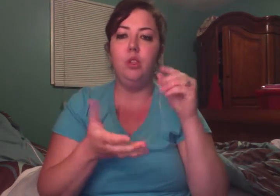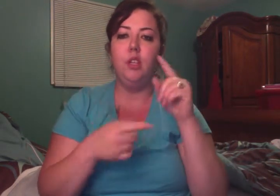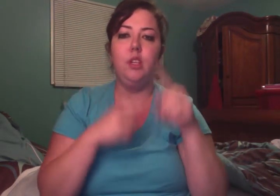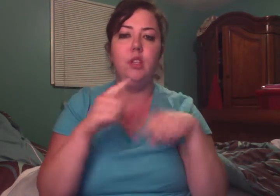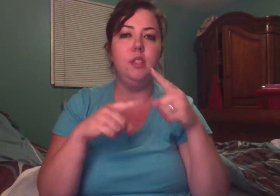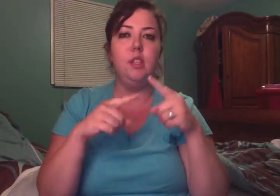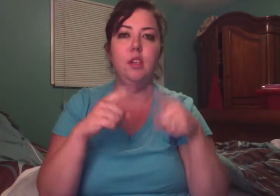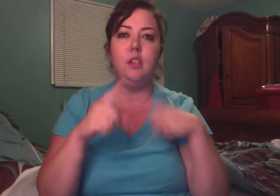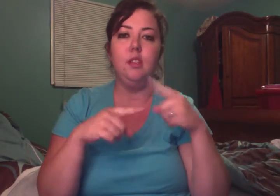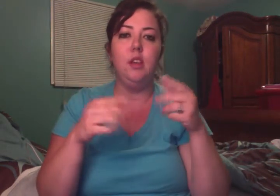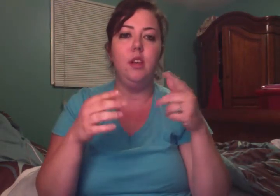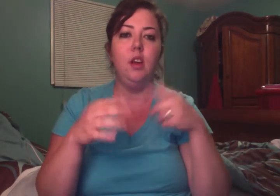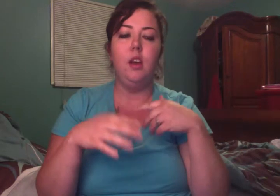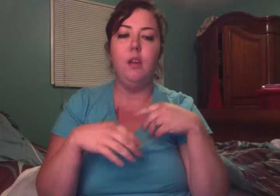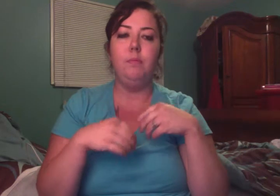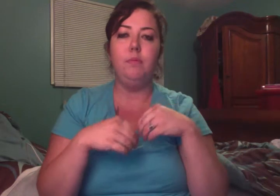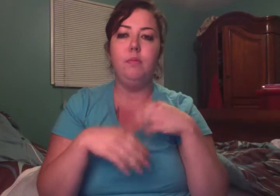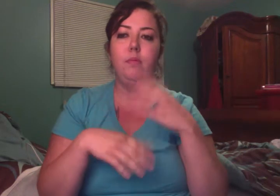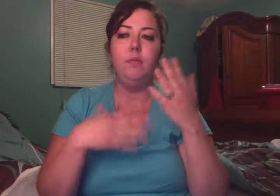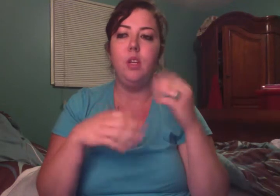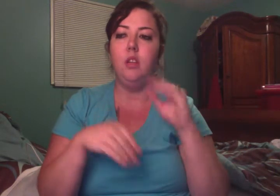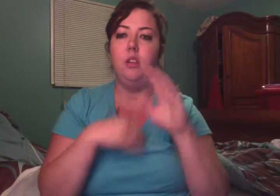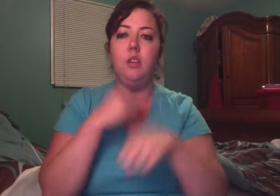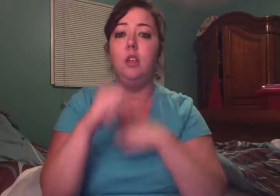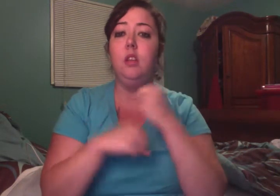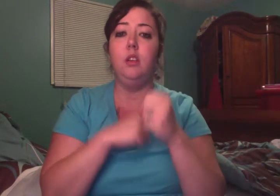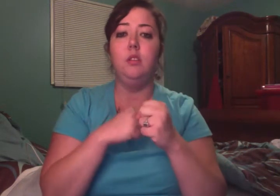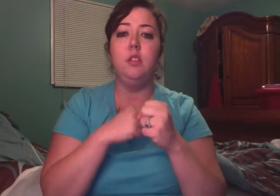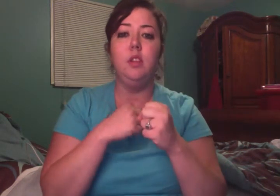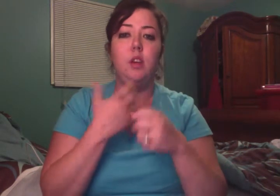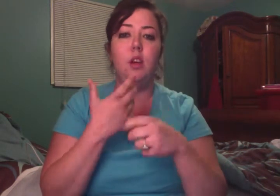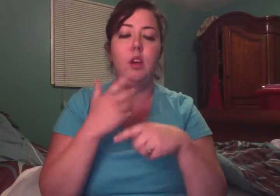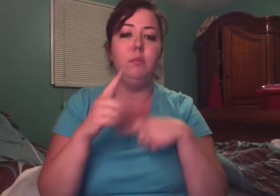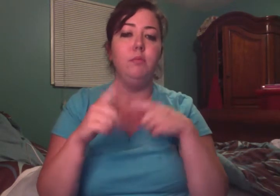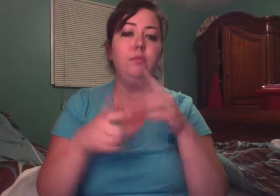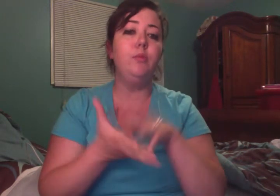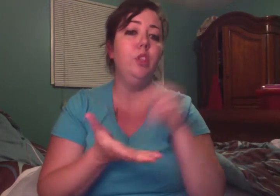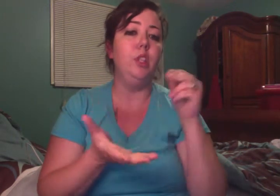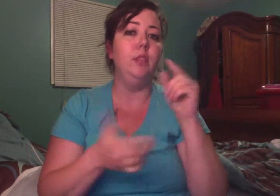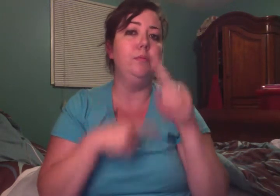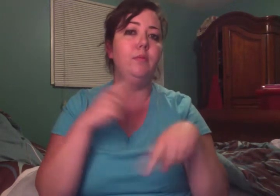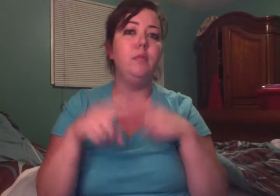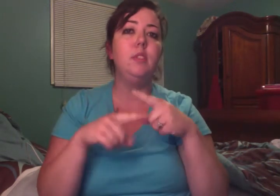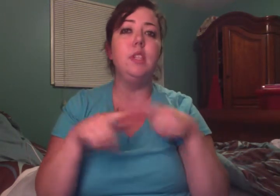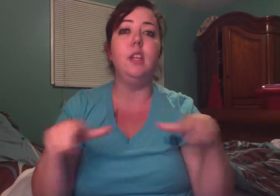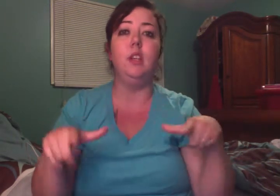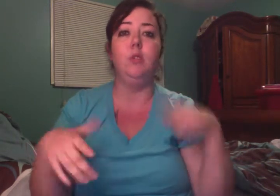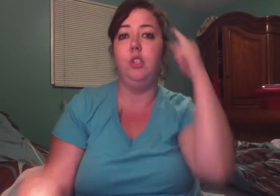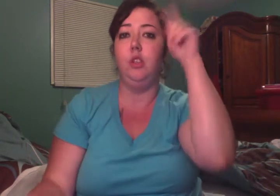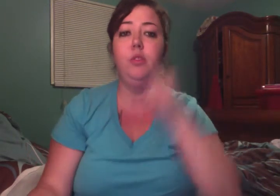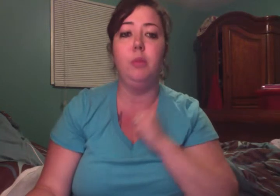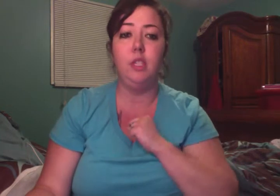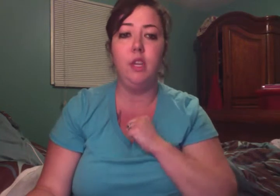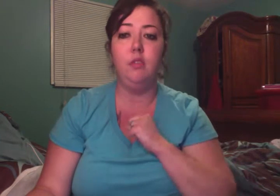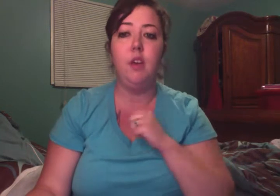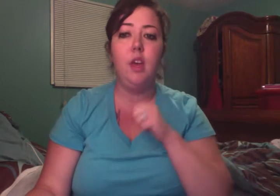these signs um, in the years um, learning sign language, for myself. I